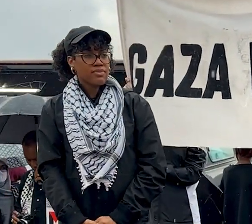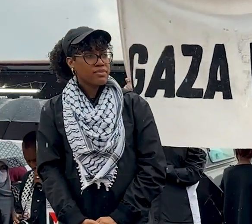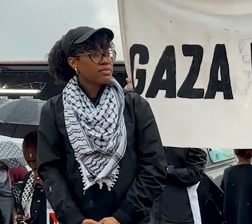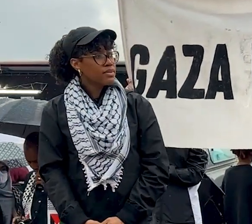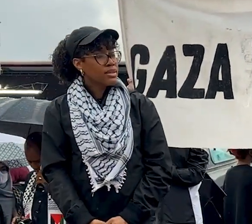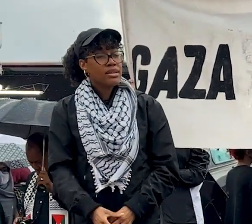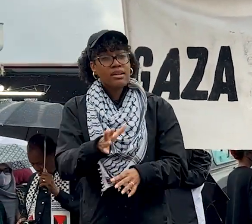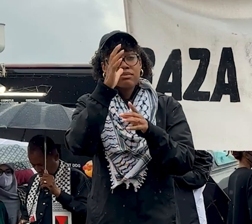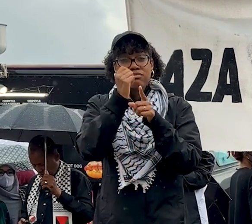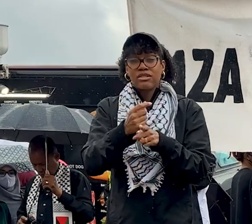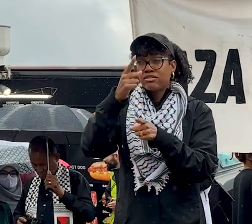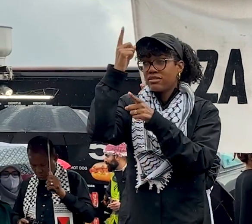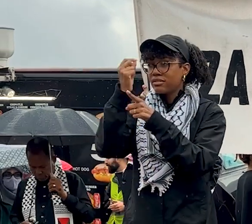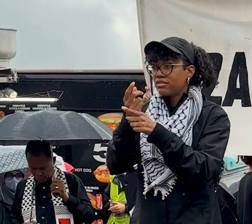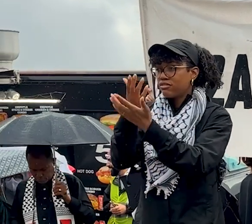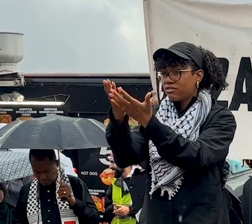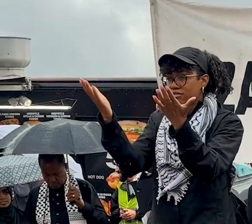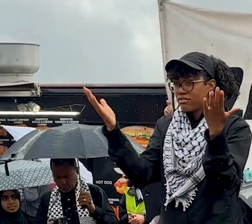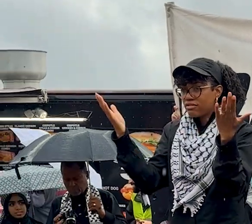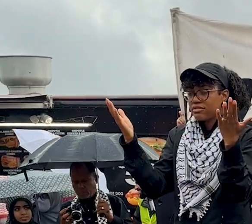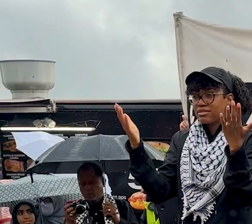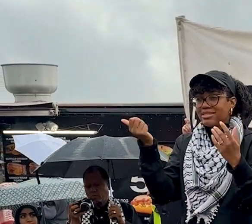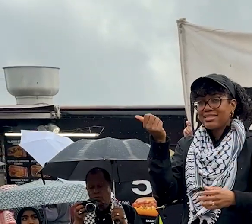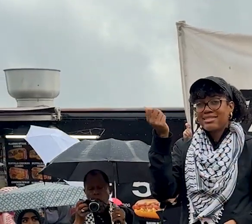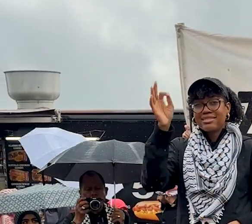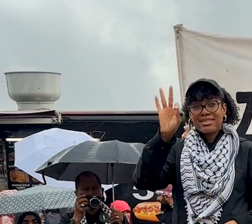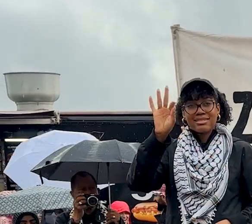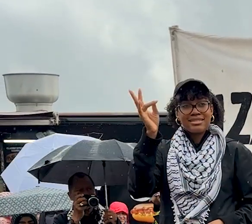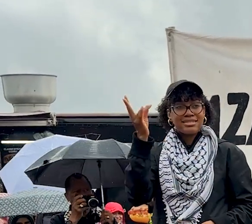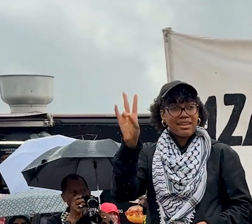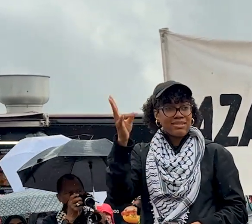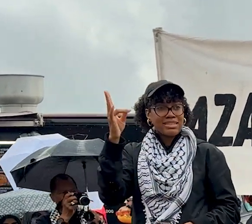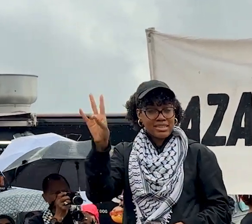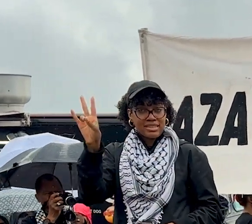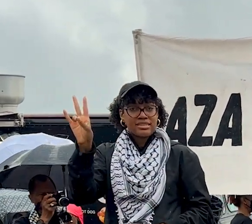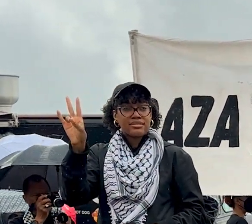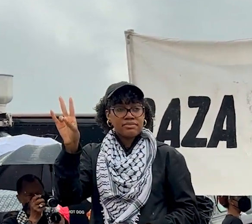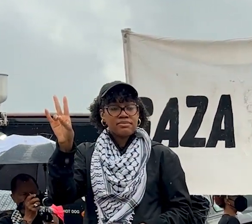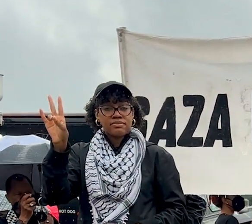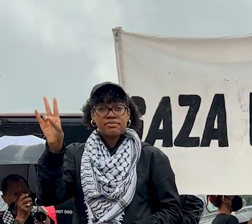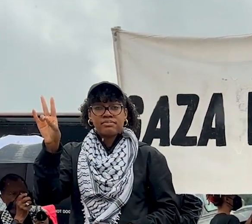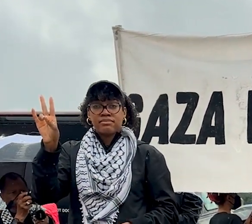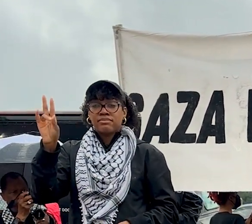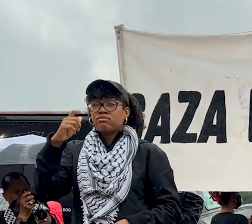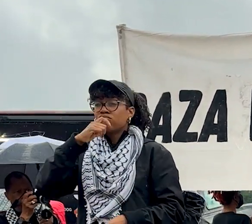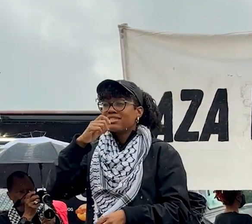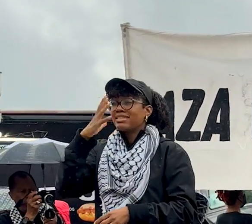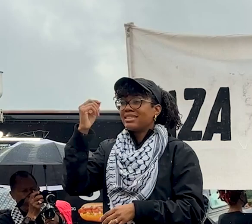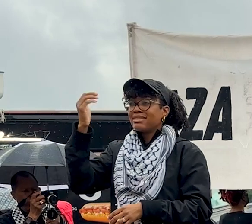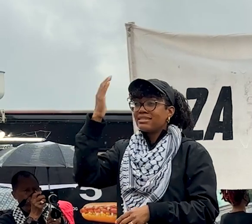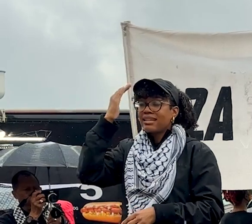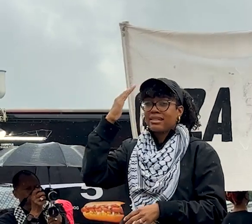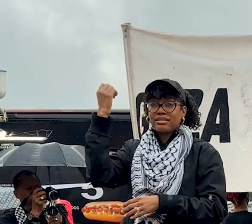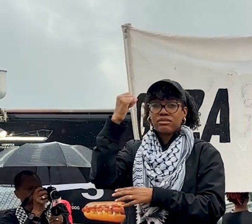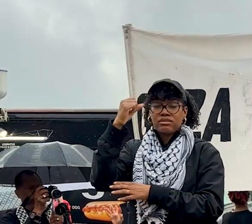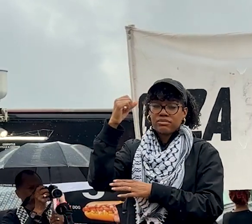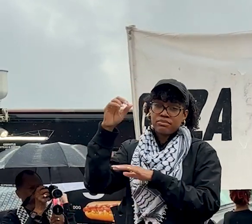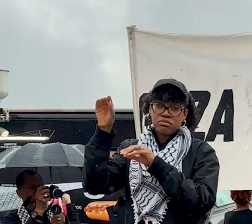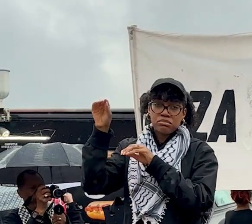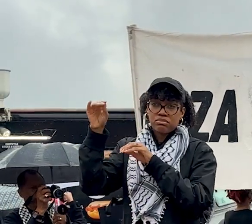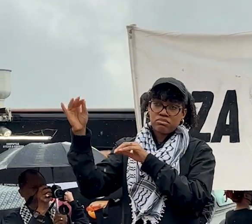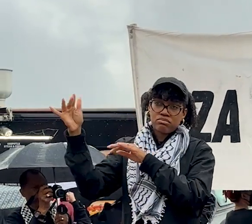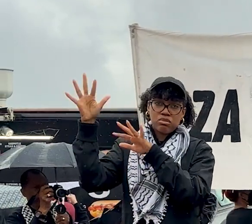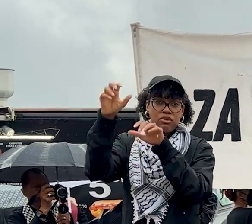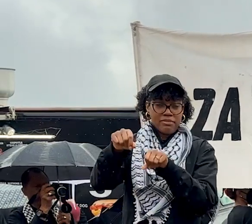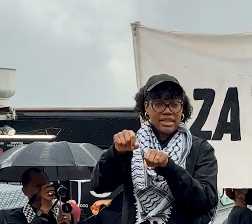My brothers and sisters, in 1917, Britain and the Zionist movement